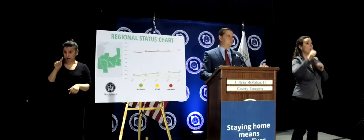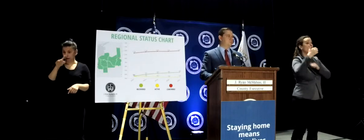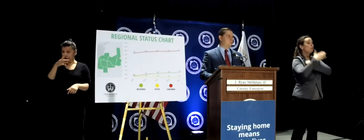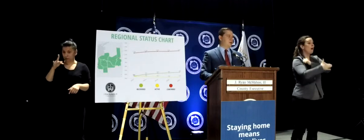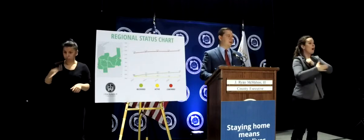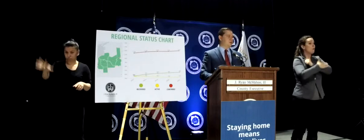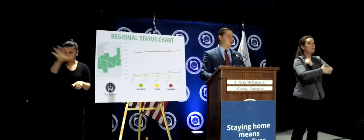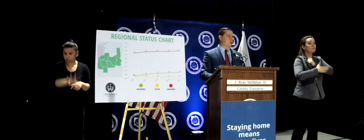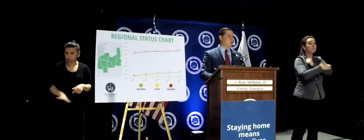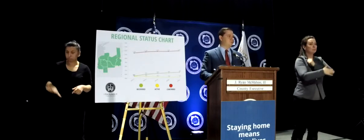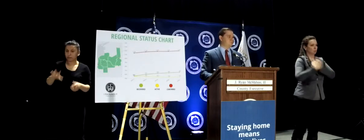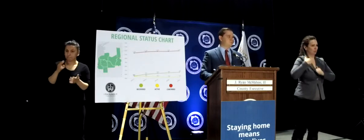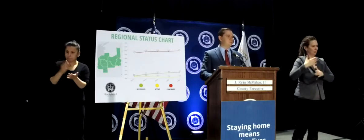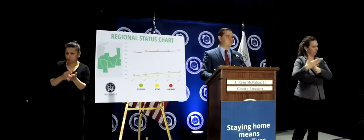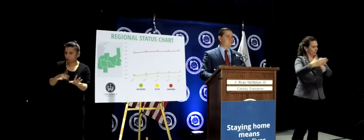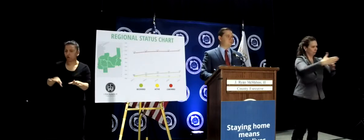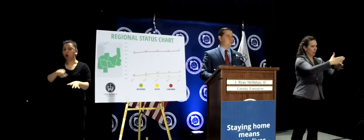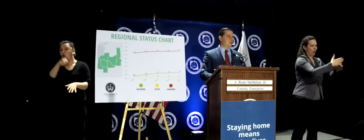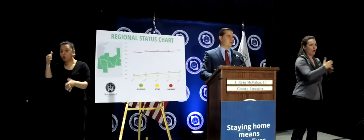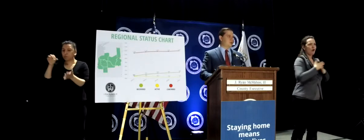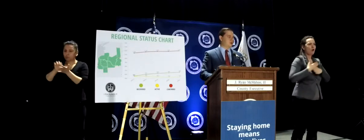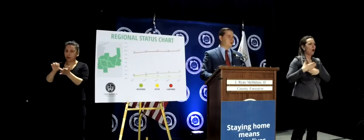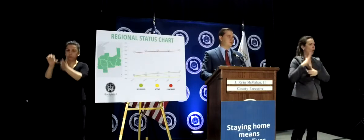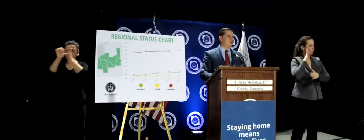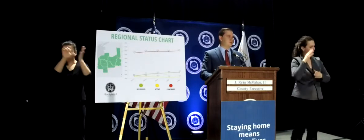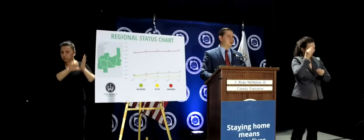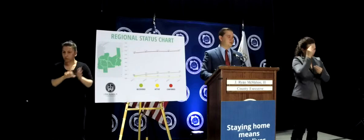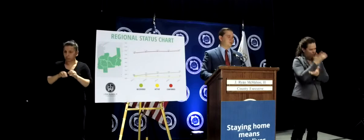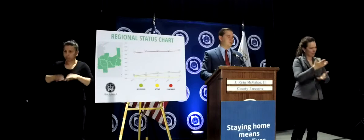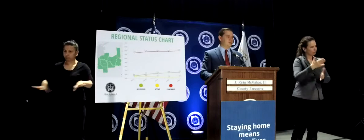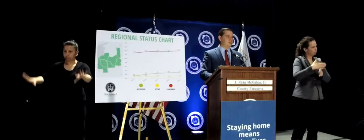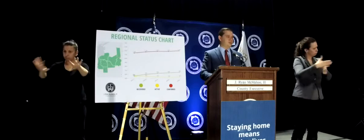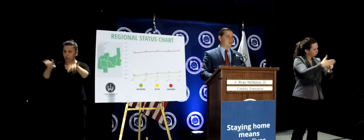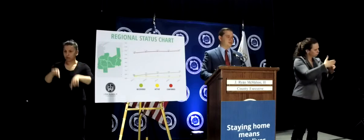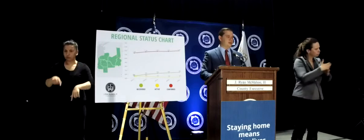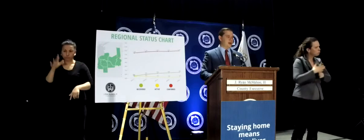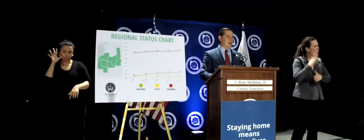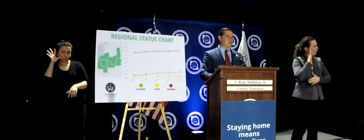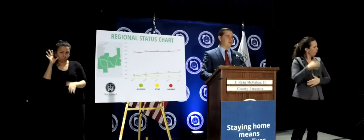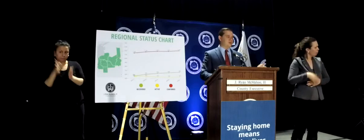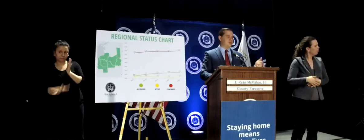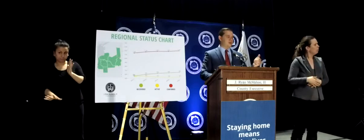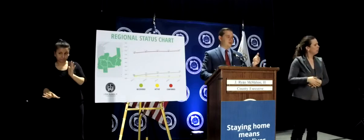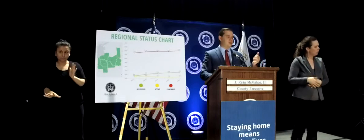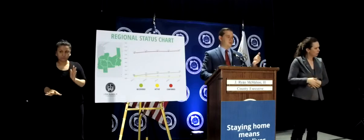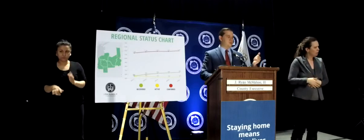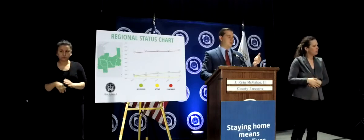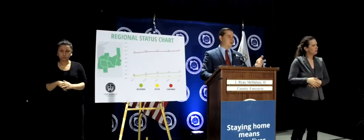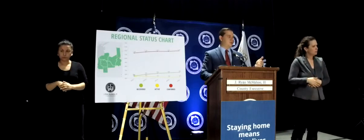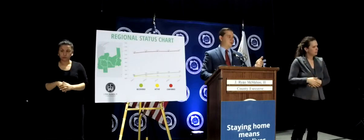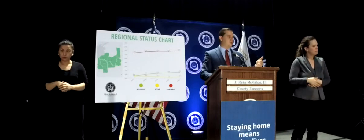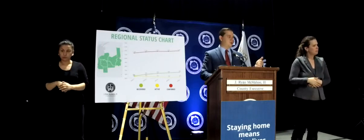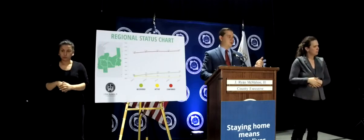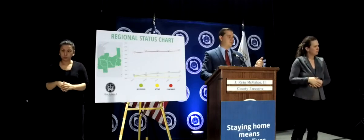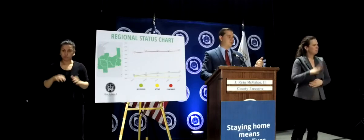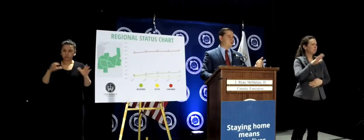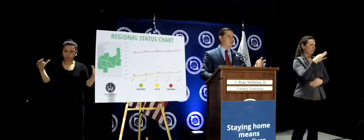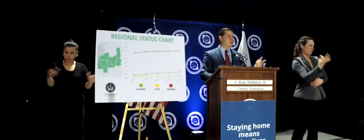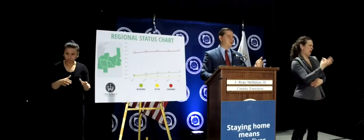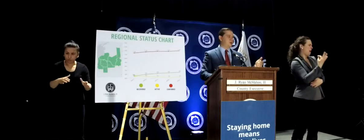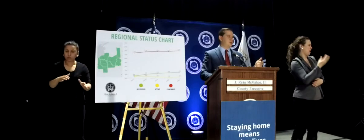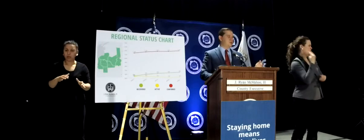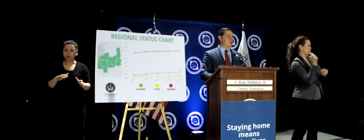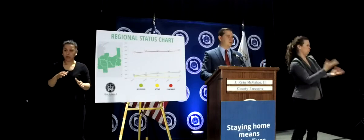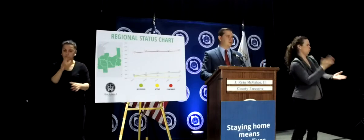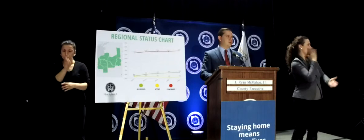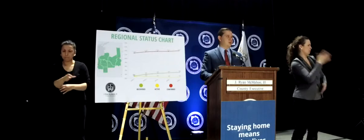that by the end of the week, and it's going to be a team that's going to have a regulatory component to